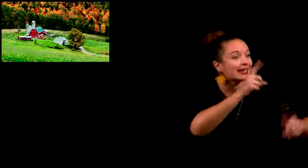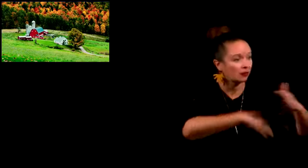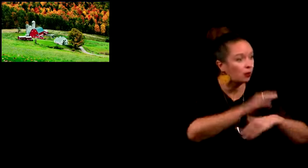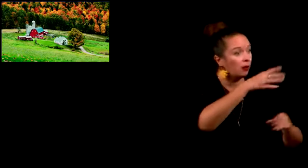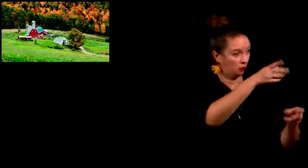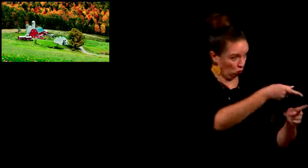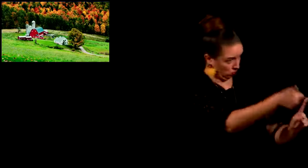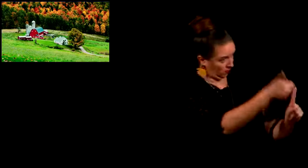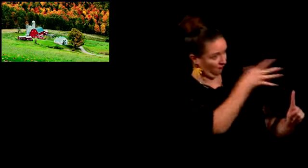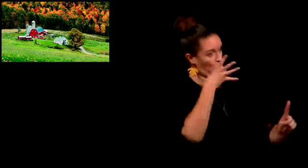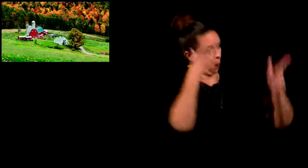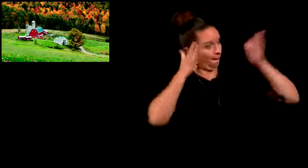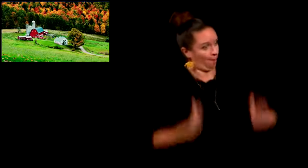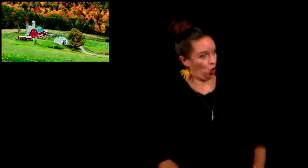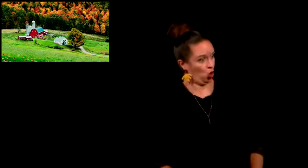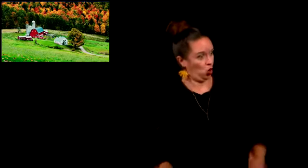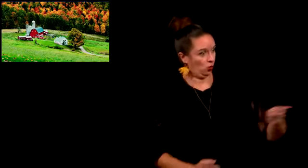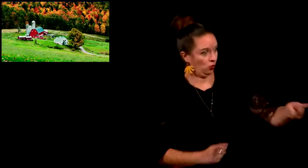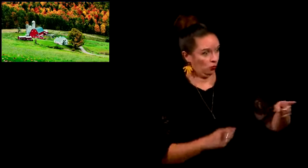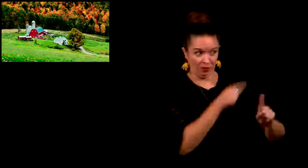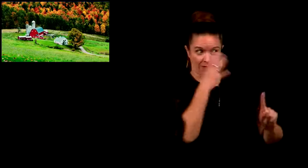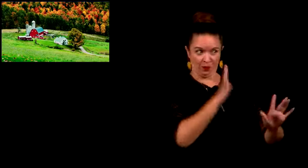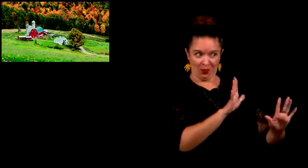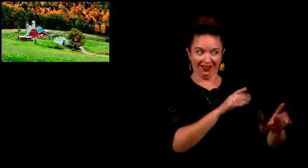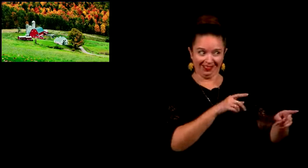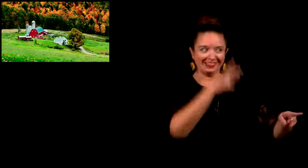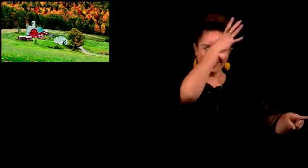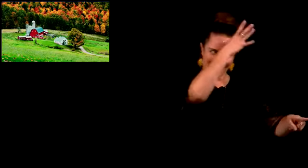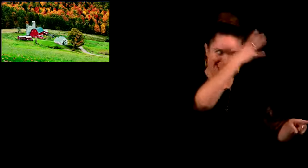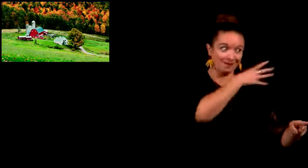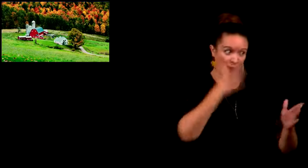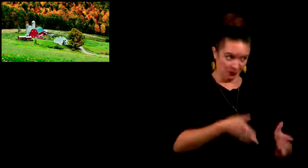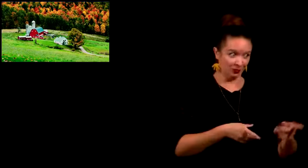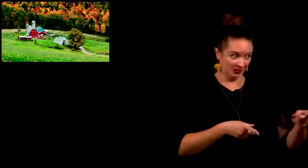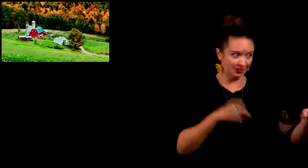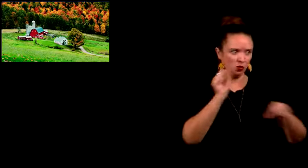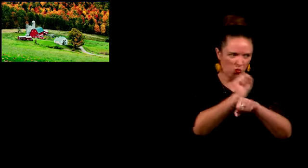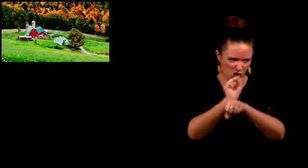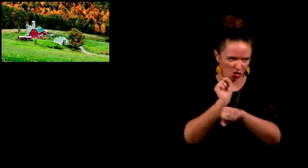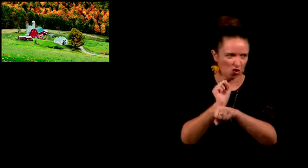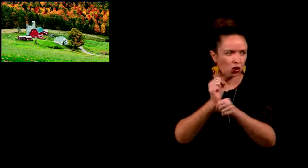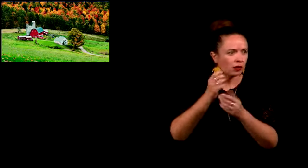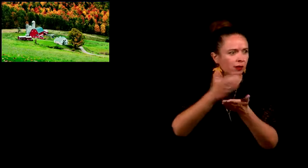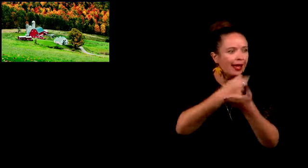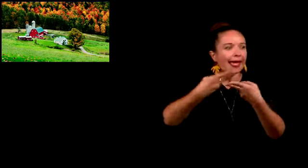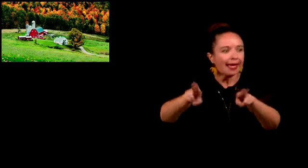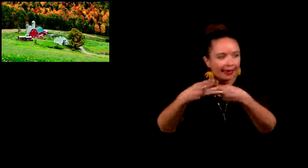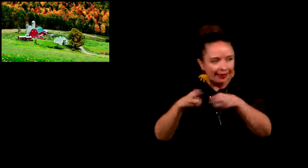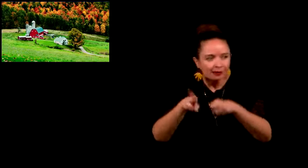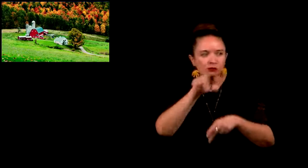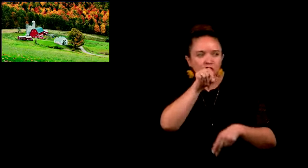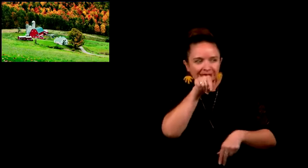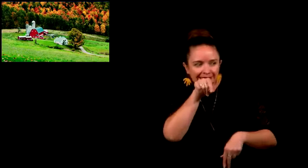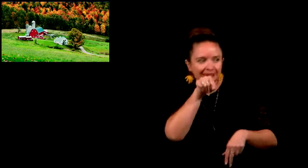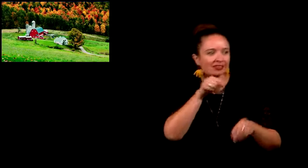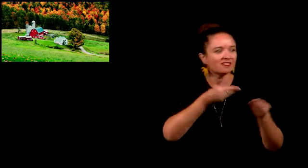Oh, you were born on a farm. Great. So are you still a farmer? Okay, so you work. Okay,